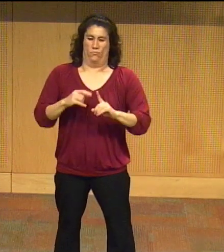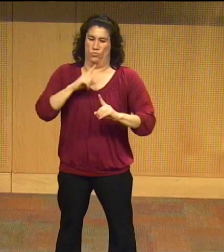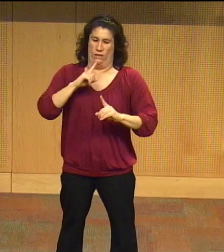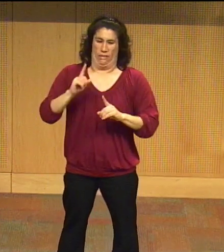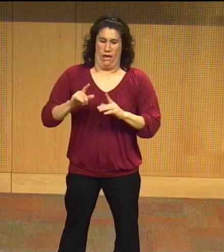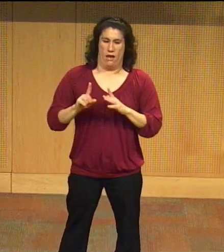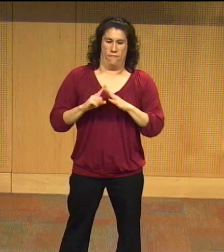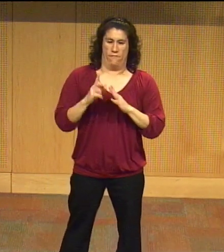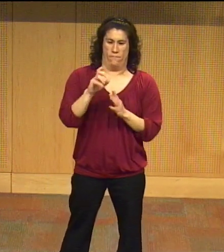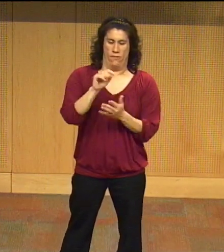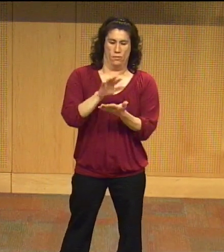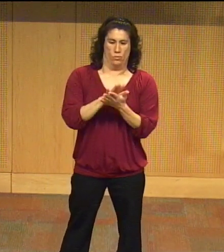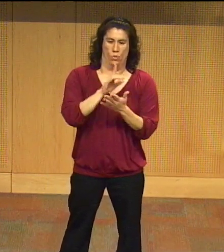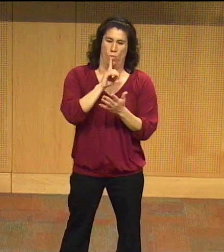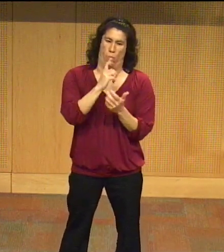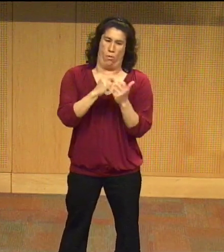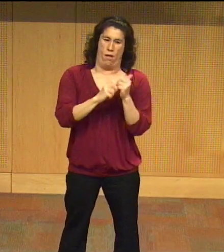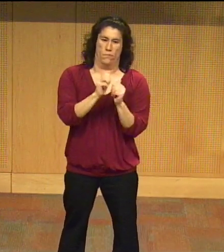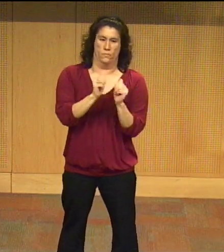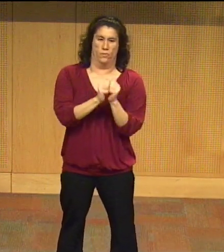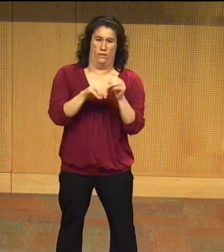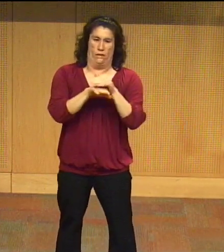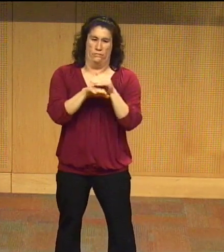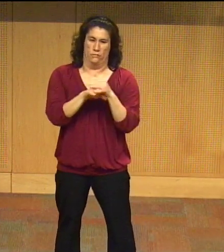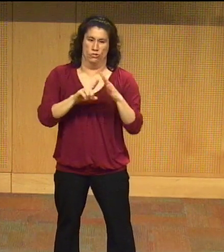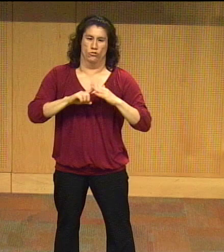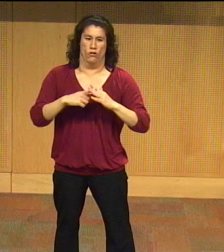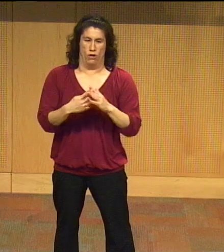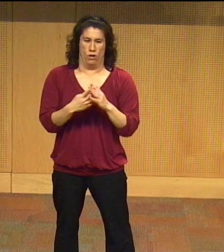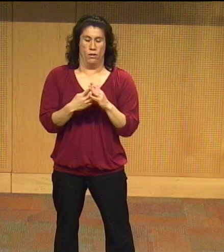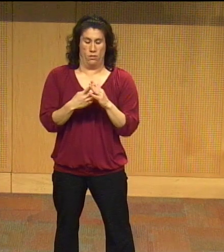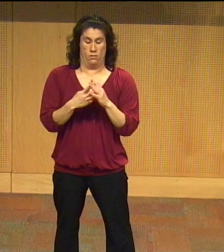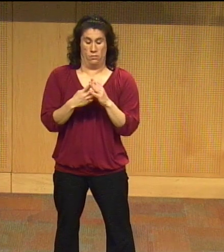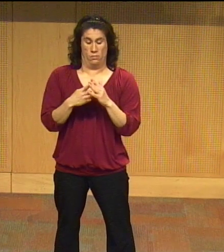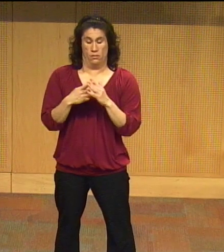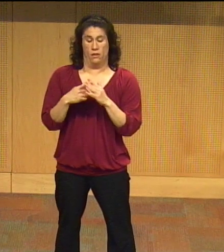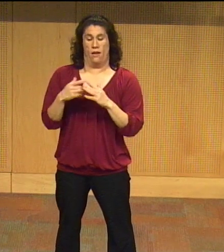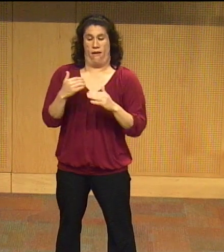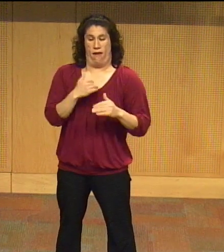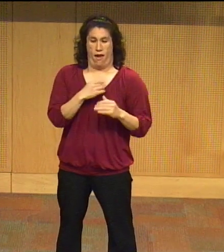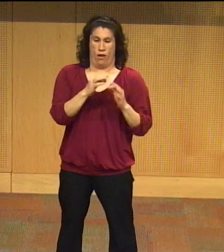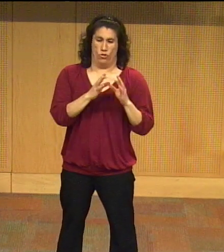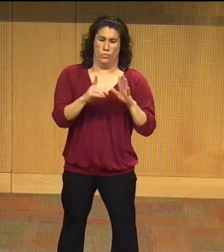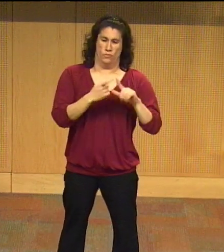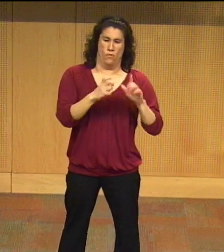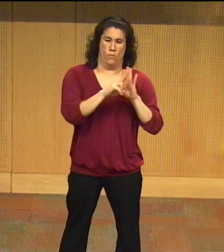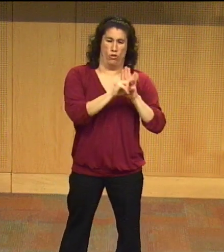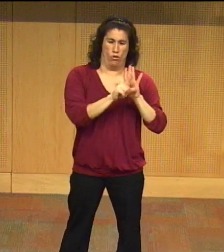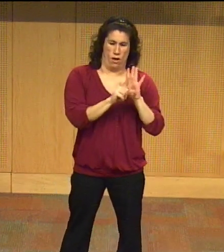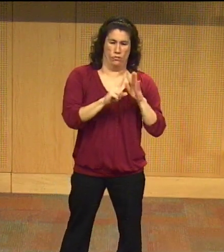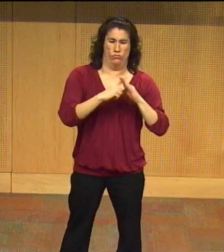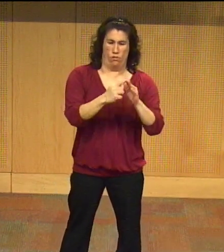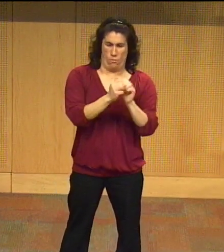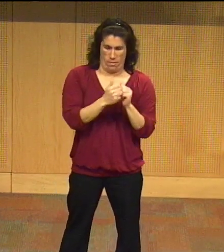that's when really the challenges and my problems with access services began. I had interpreters from